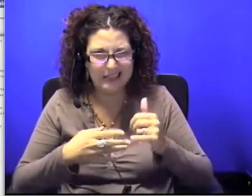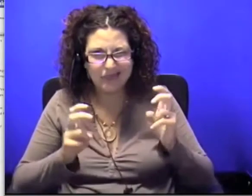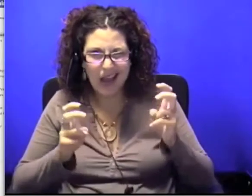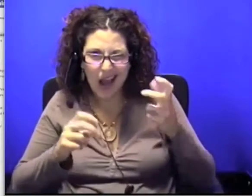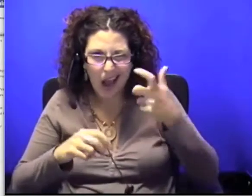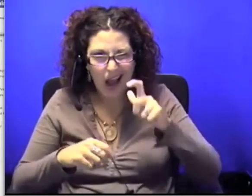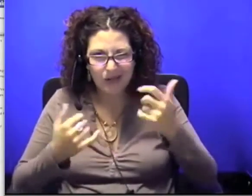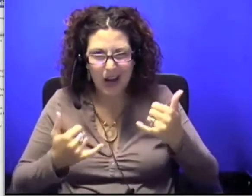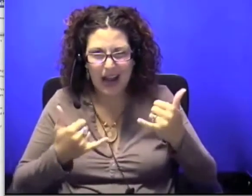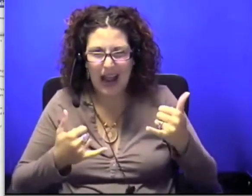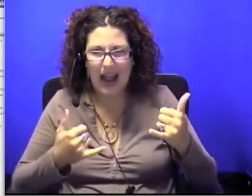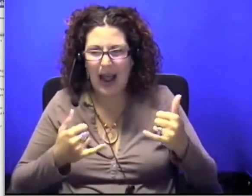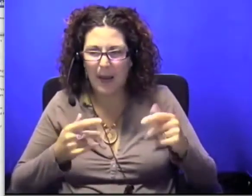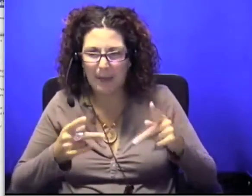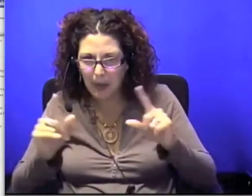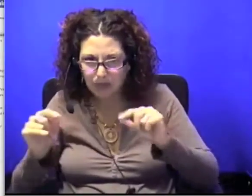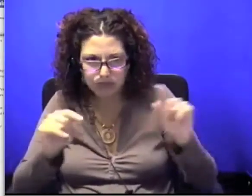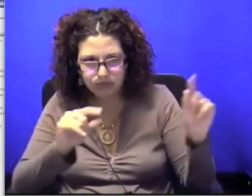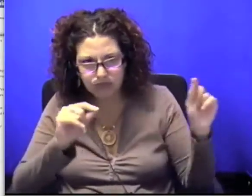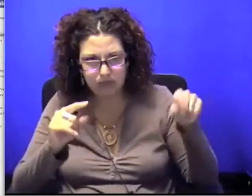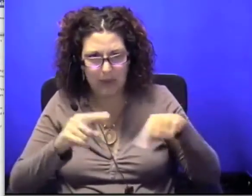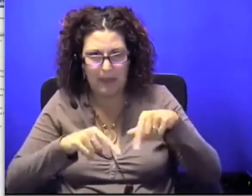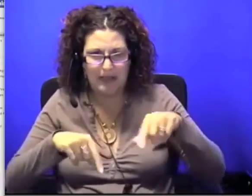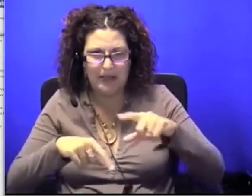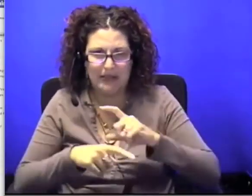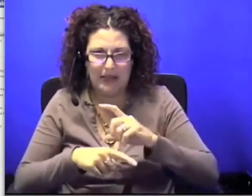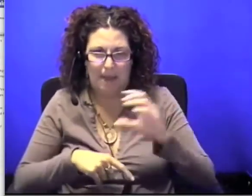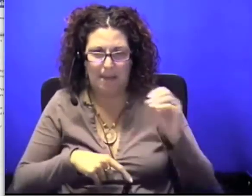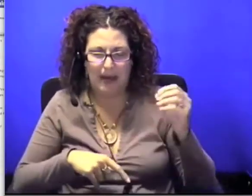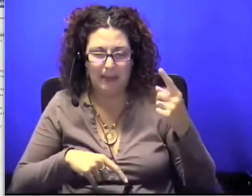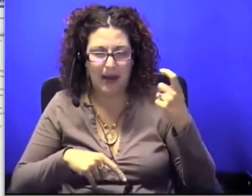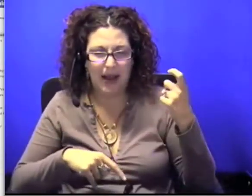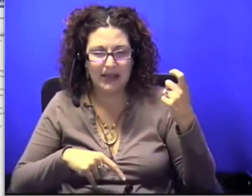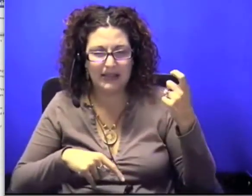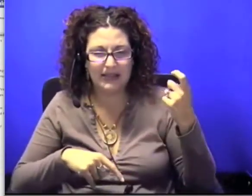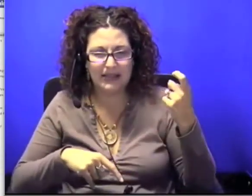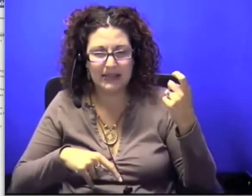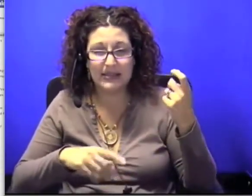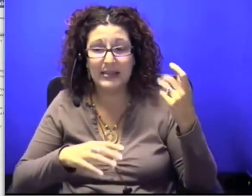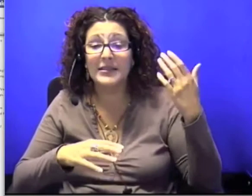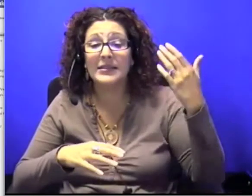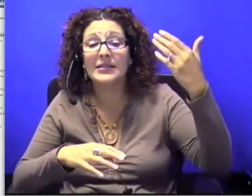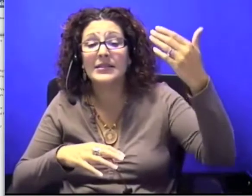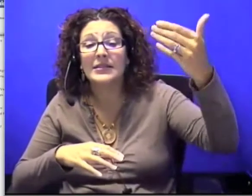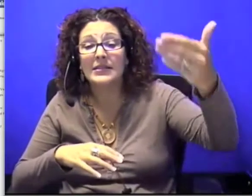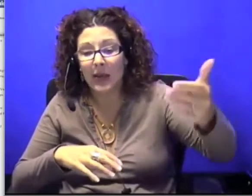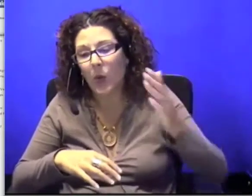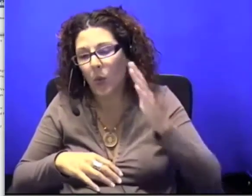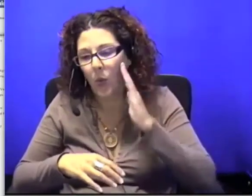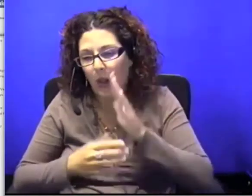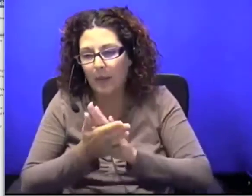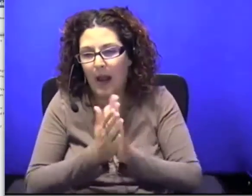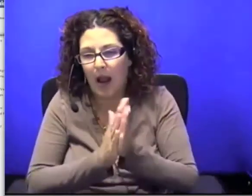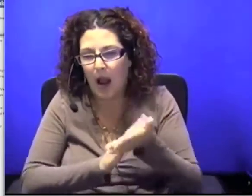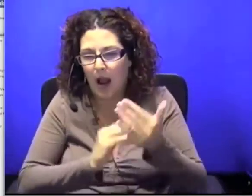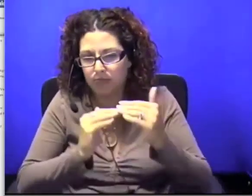to do that. It's hot, it's fresh, it's brand new. Jump on board because, not too far distant, it will be